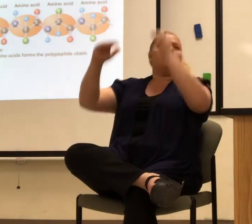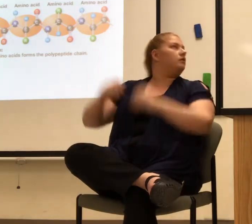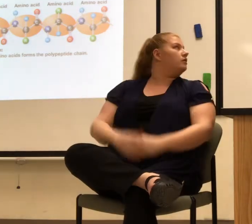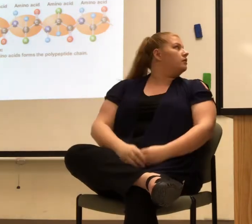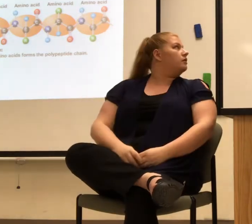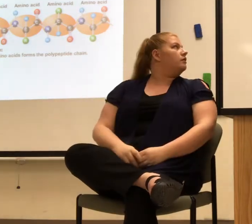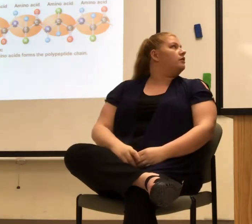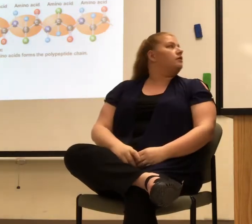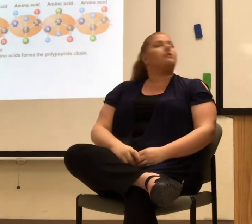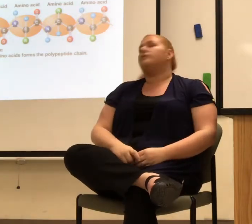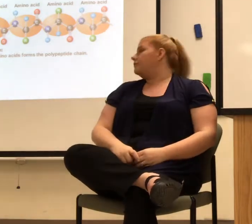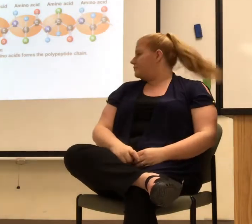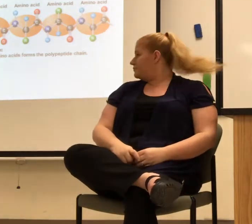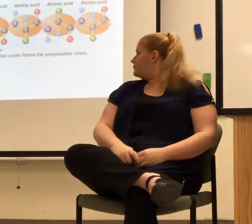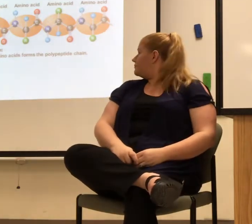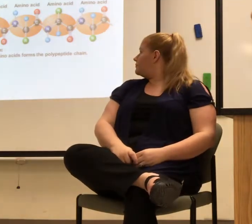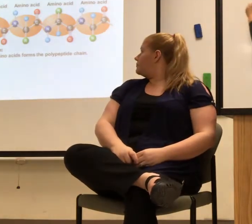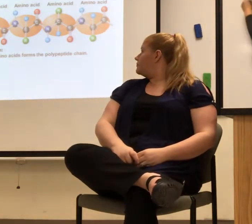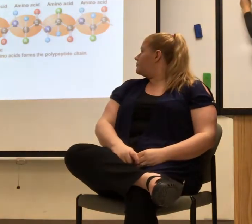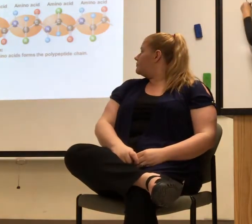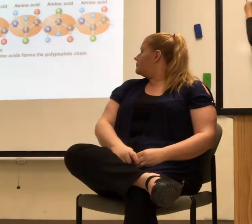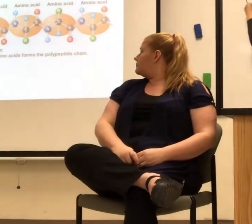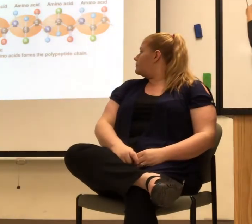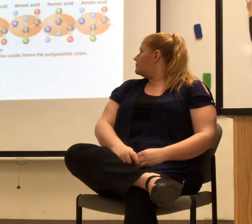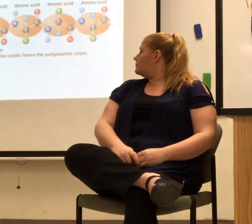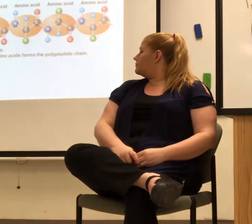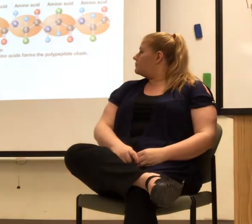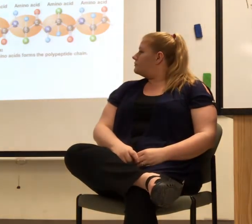first level of protein structure,